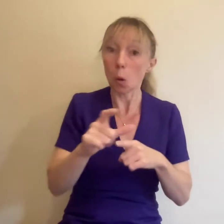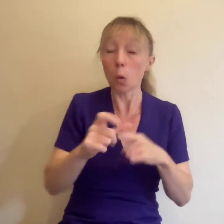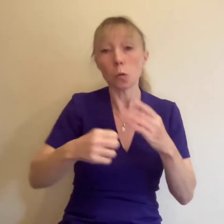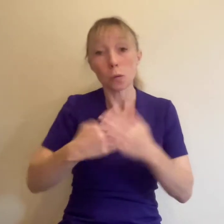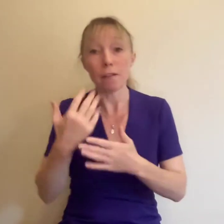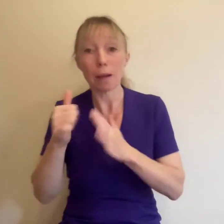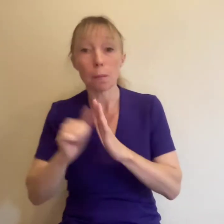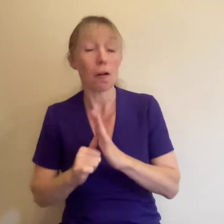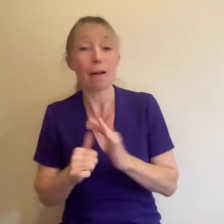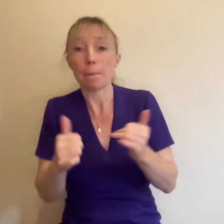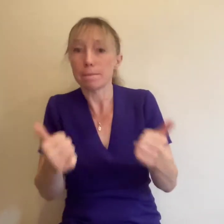Otherwise, you are not eligible.